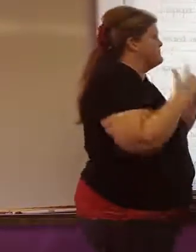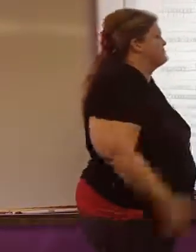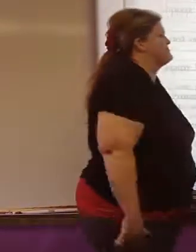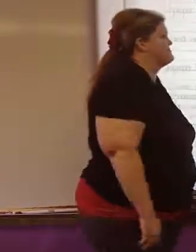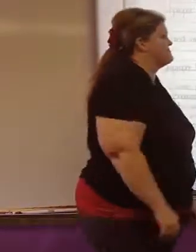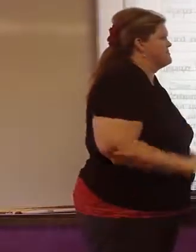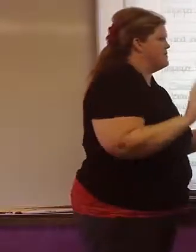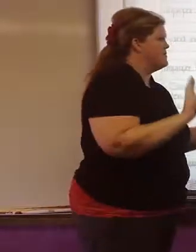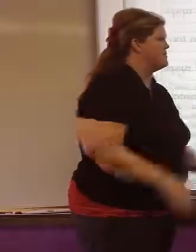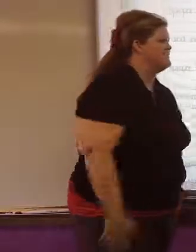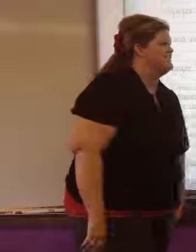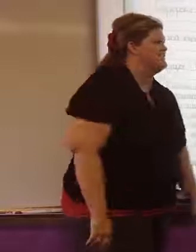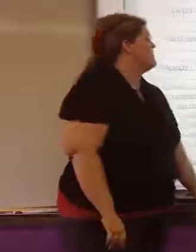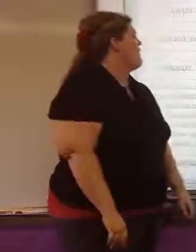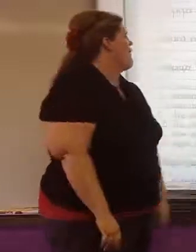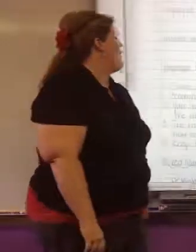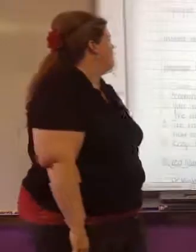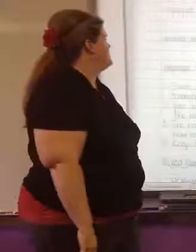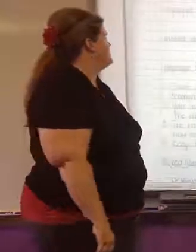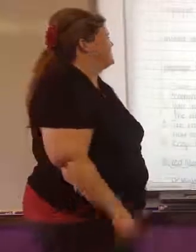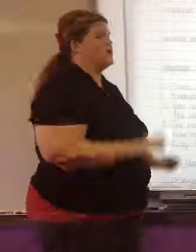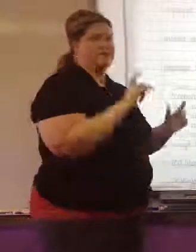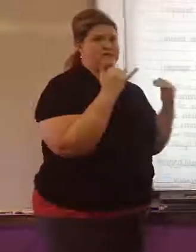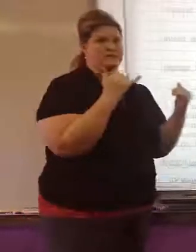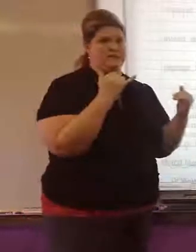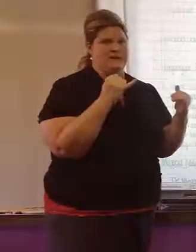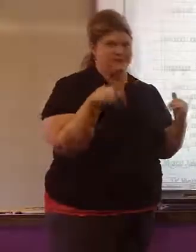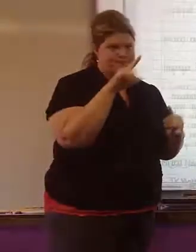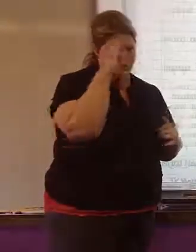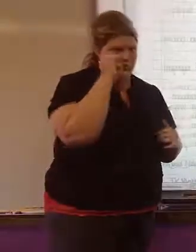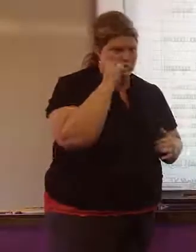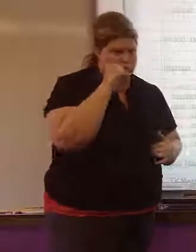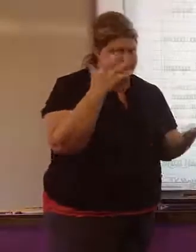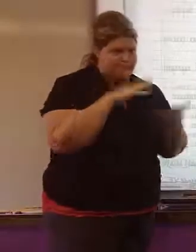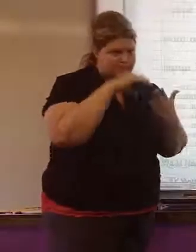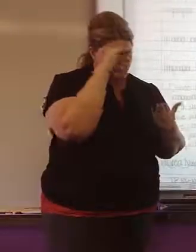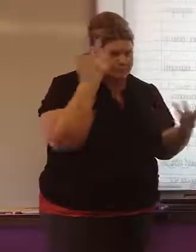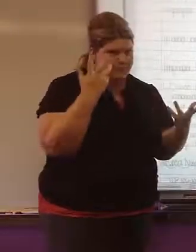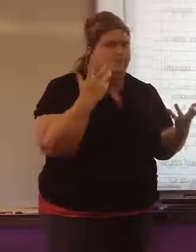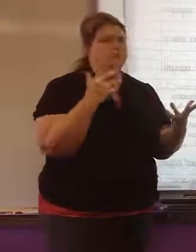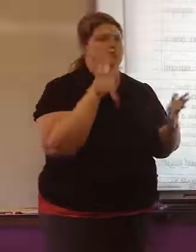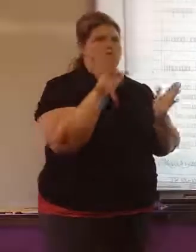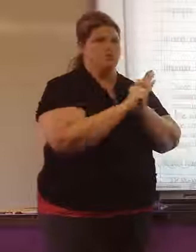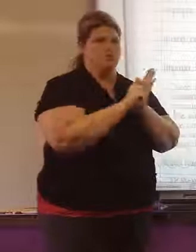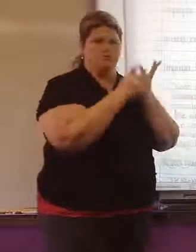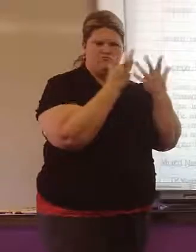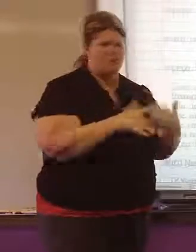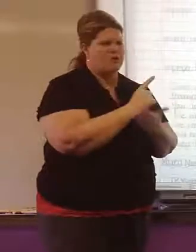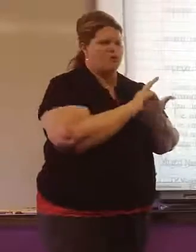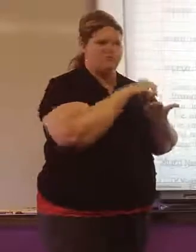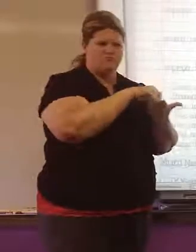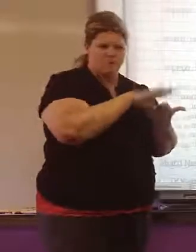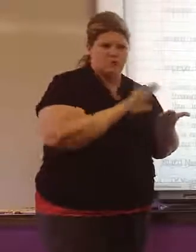like, ready. All right. Today, lovely little boys and girls, in your notes, which are already glued into your